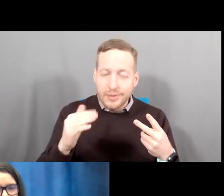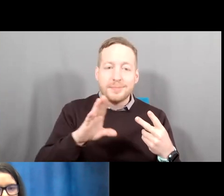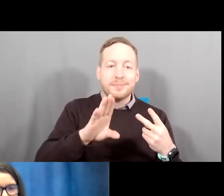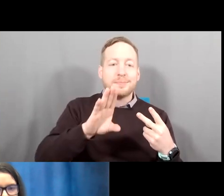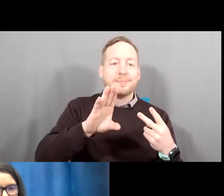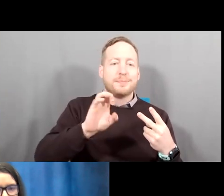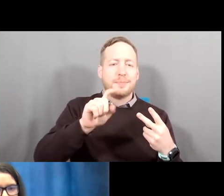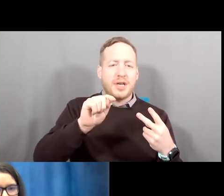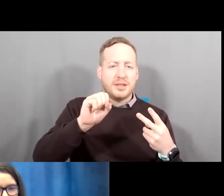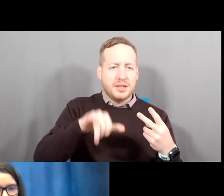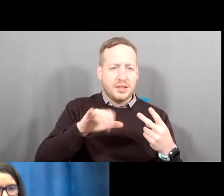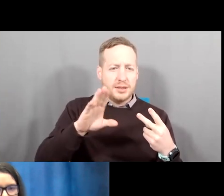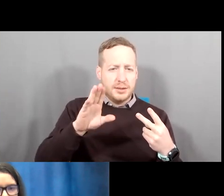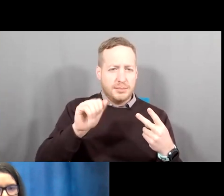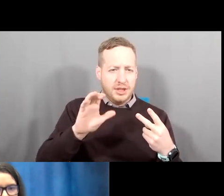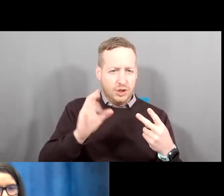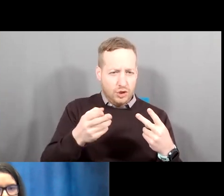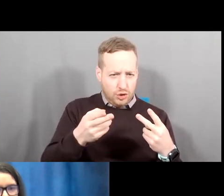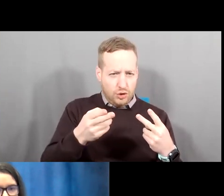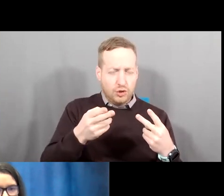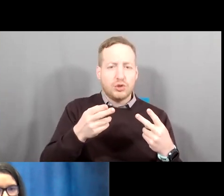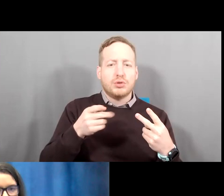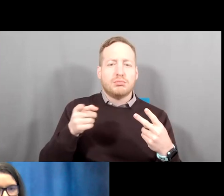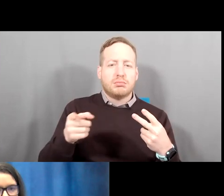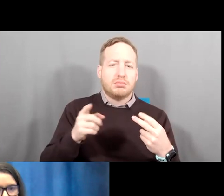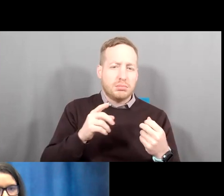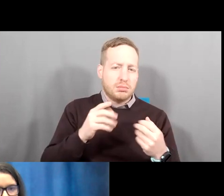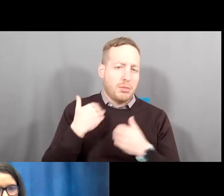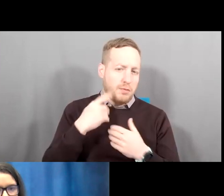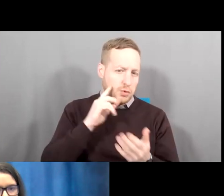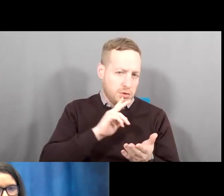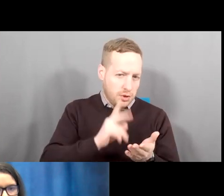And as I look down, we have Betsy Beach.